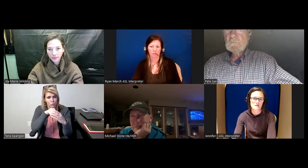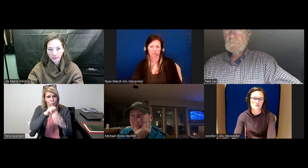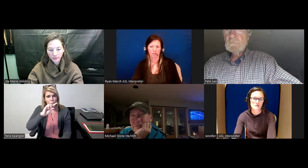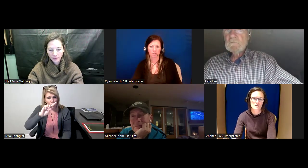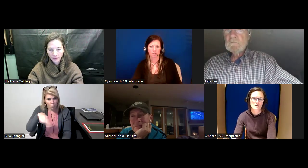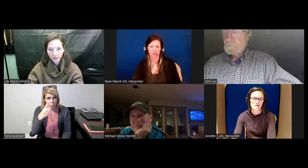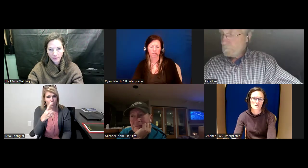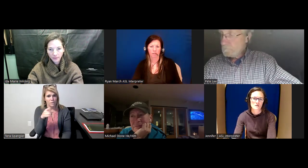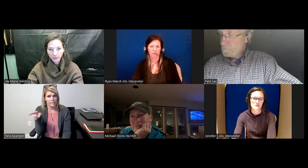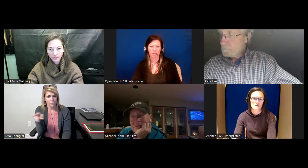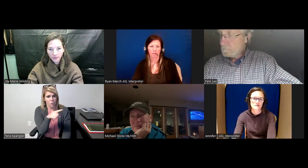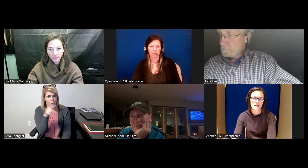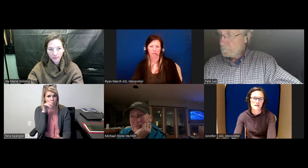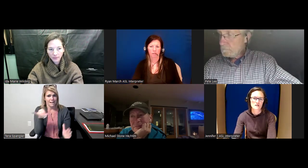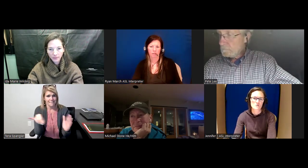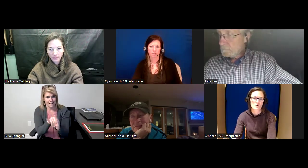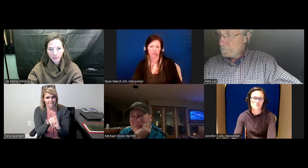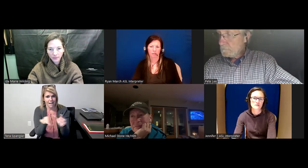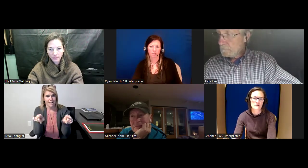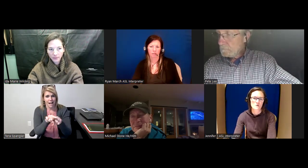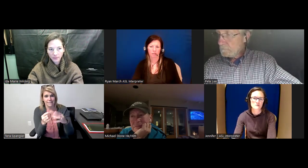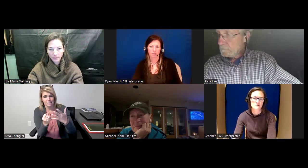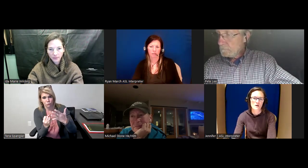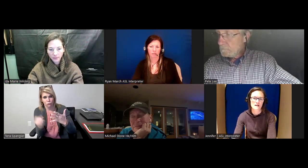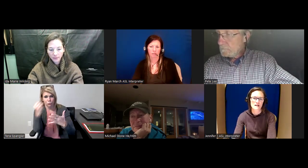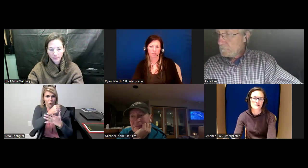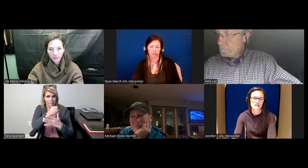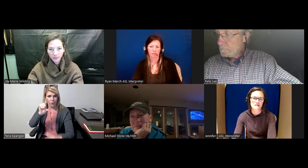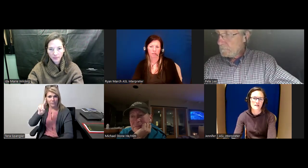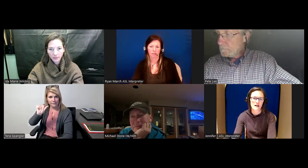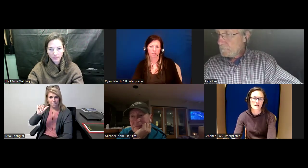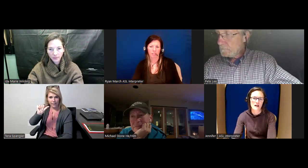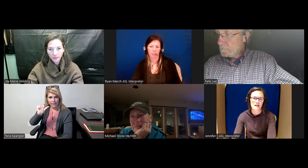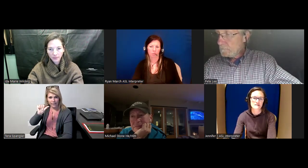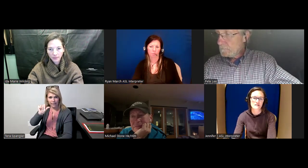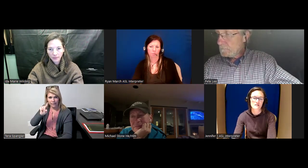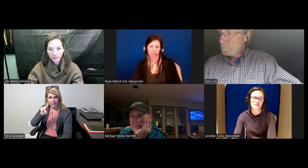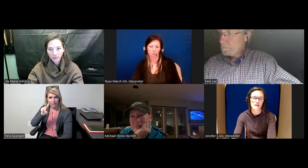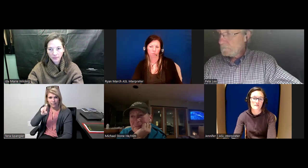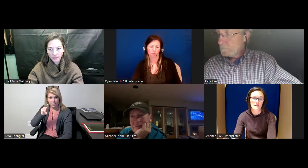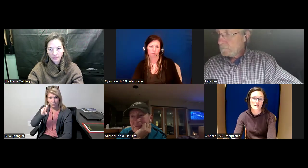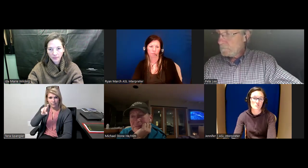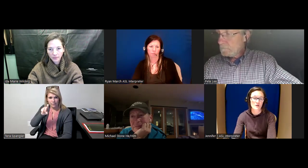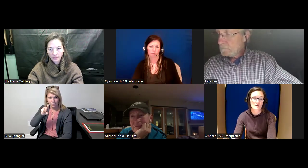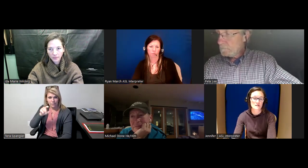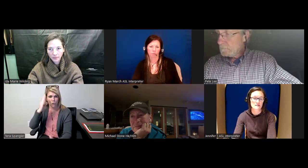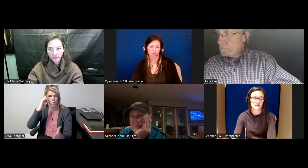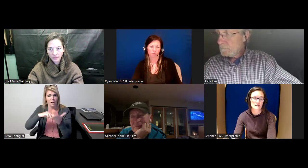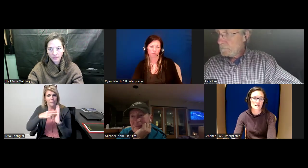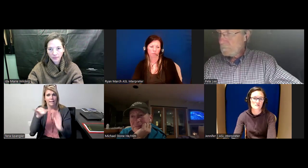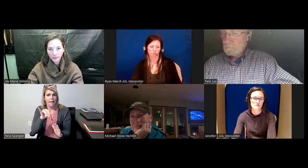blind. Does that include only those who are identified as having that as a